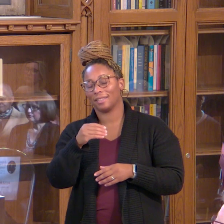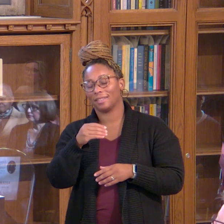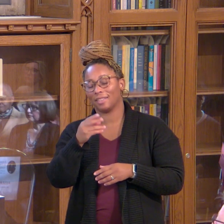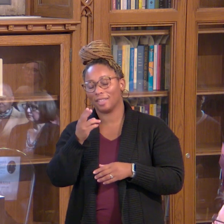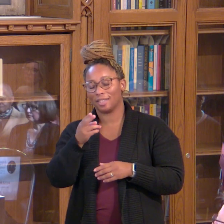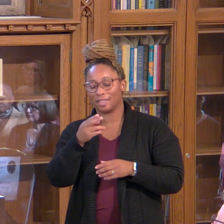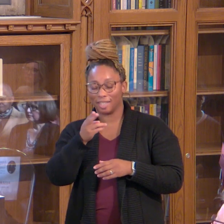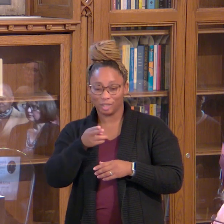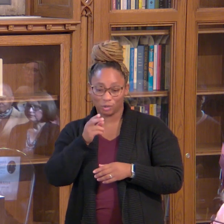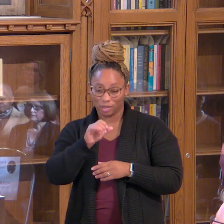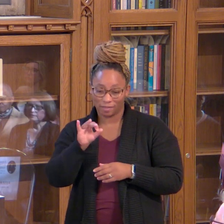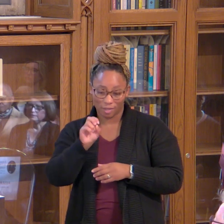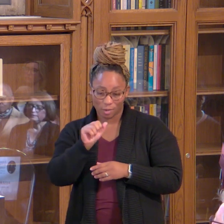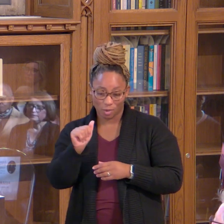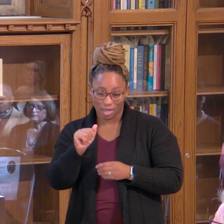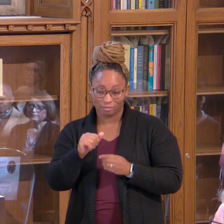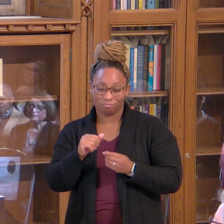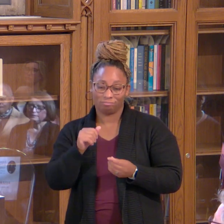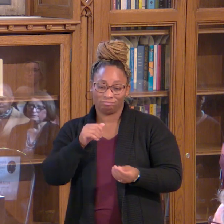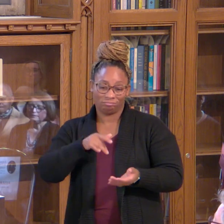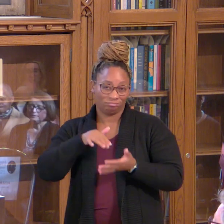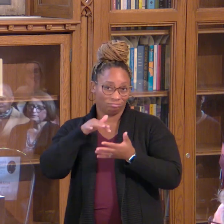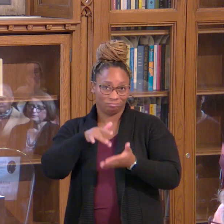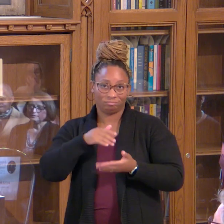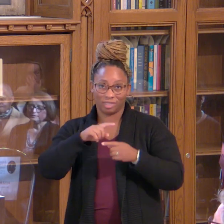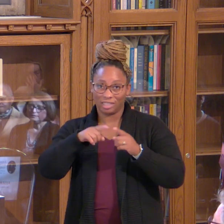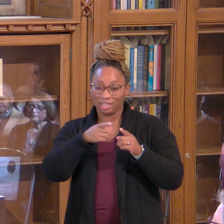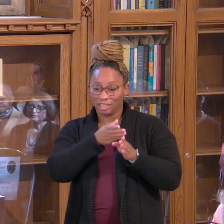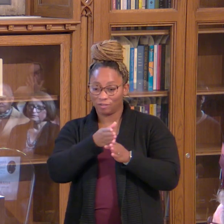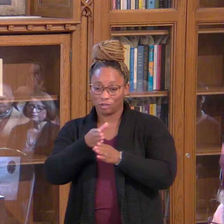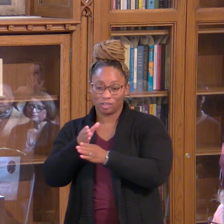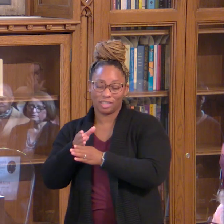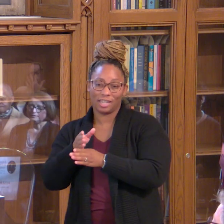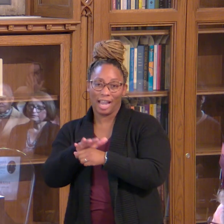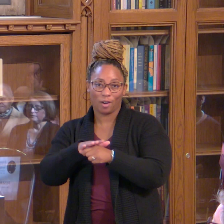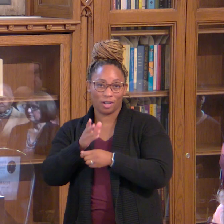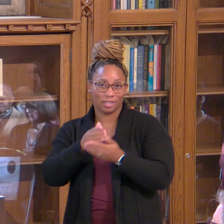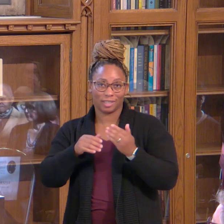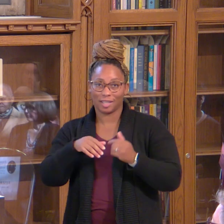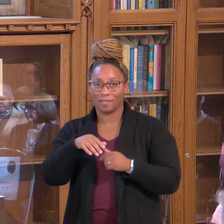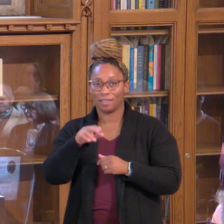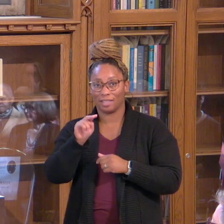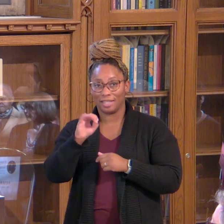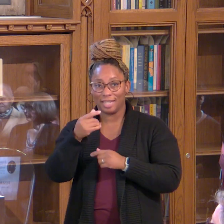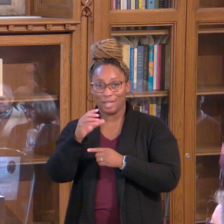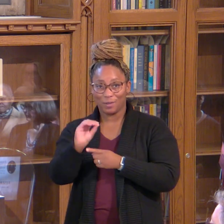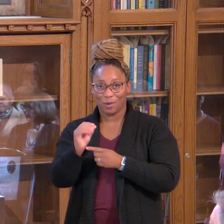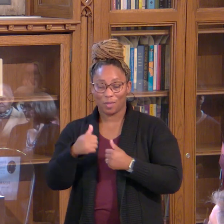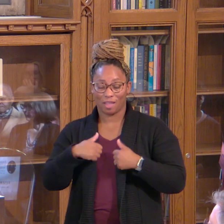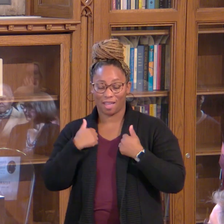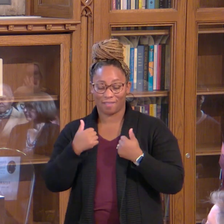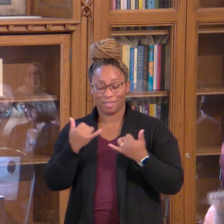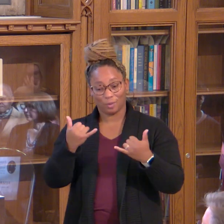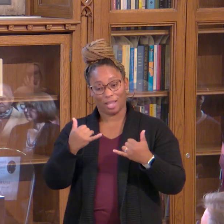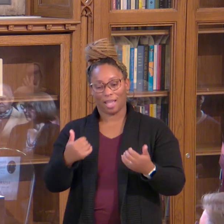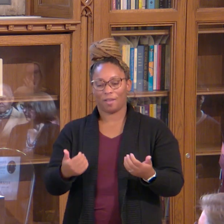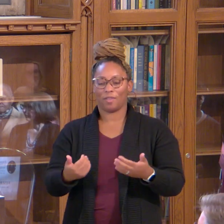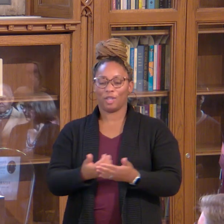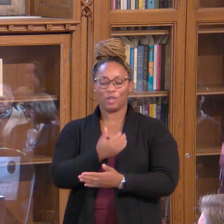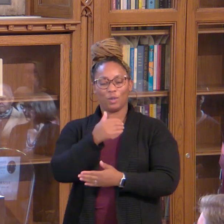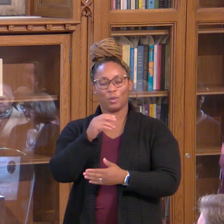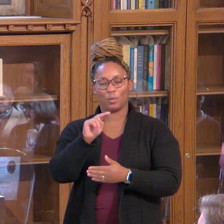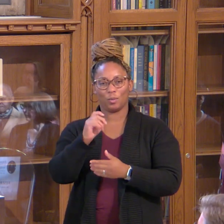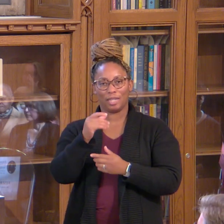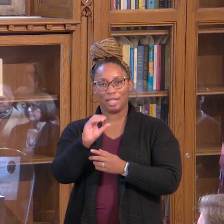an enormous quantity of studies of various aspects of negro life the new negro history then he